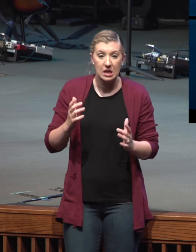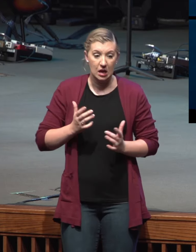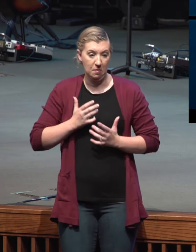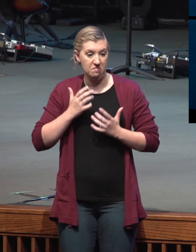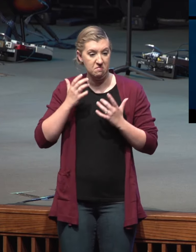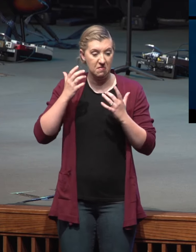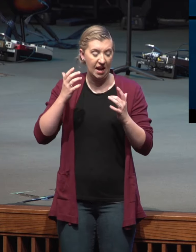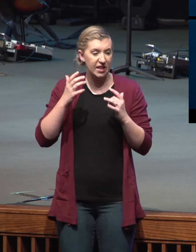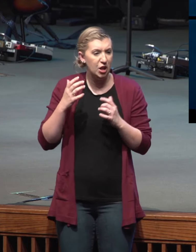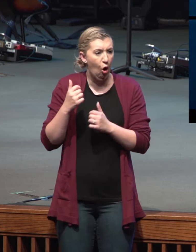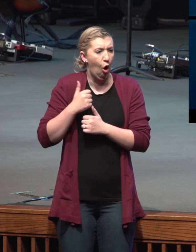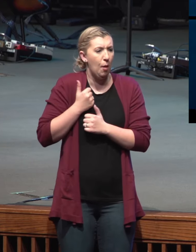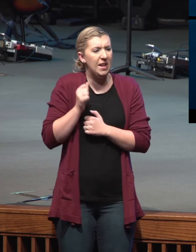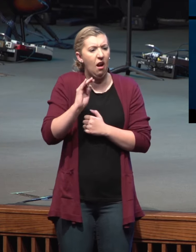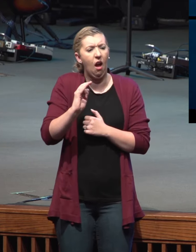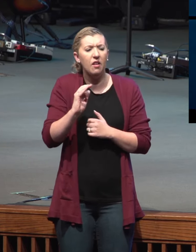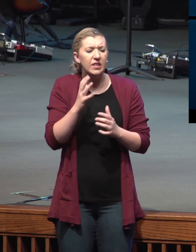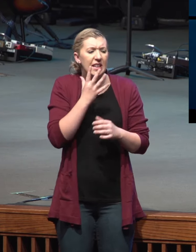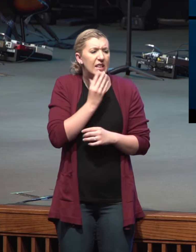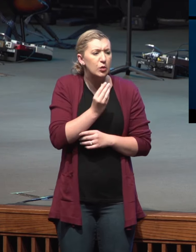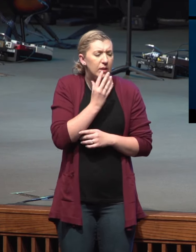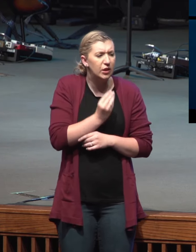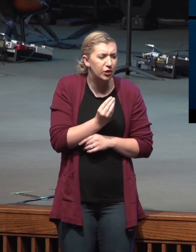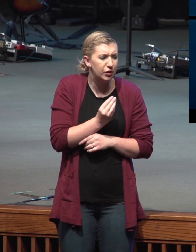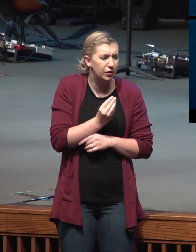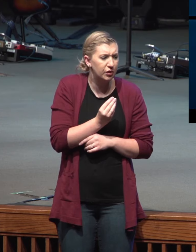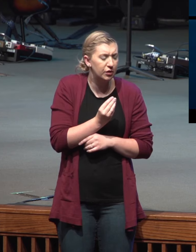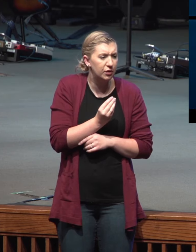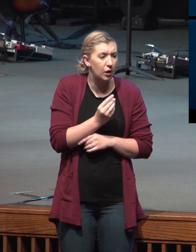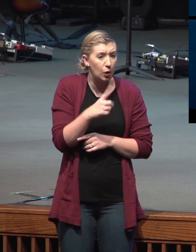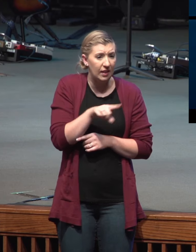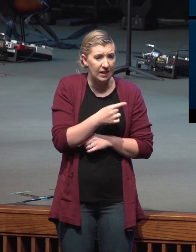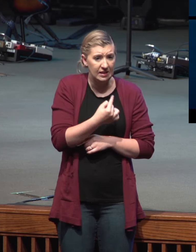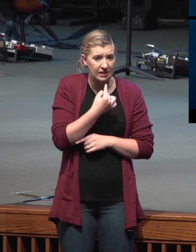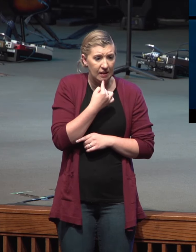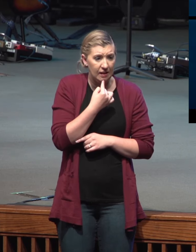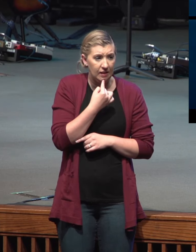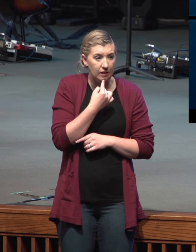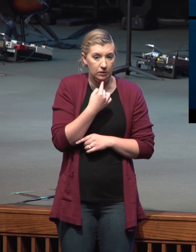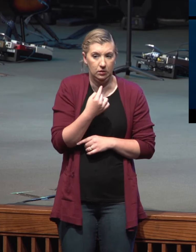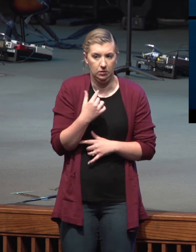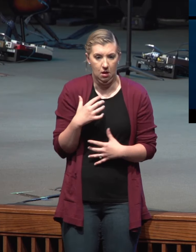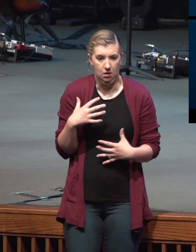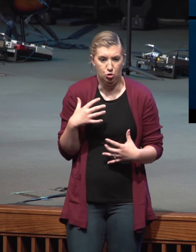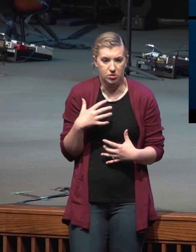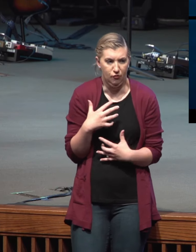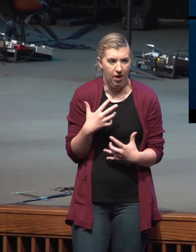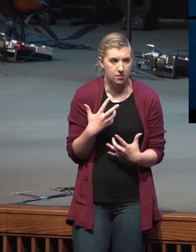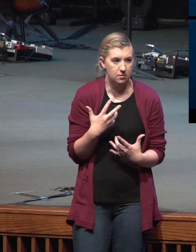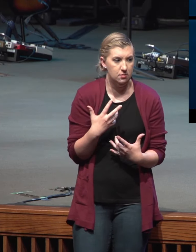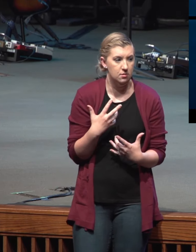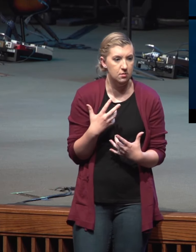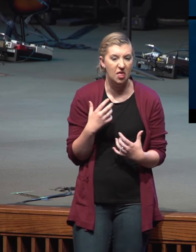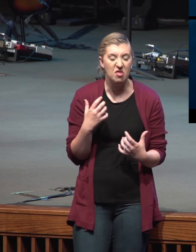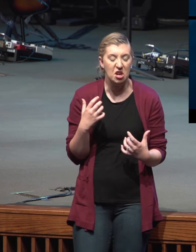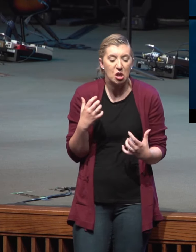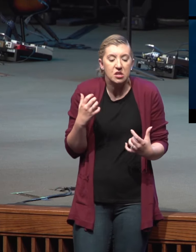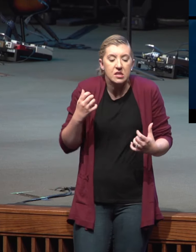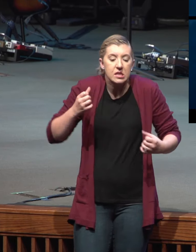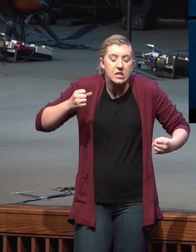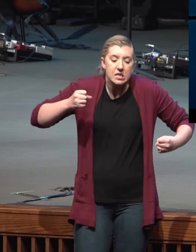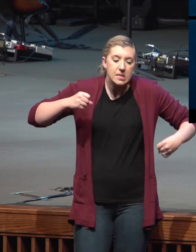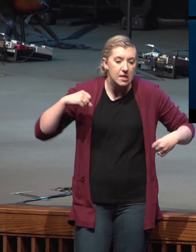of Israel say in response? They're terrified. They're scared out of their minds.